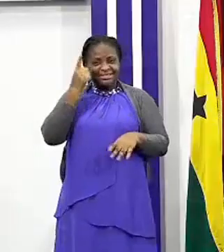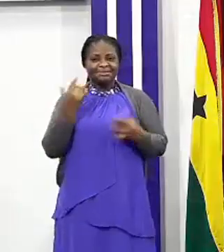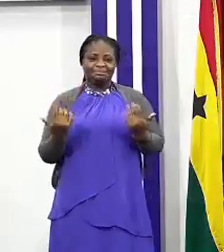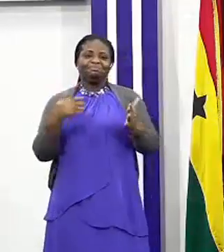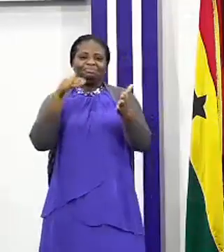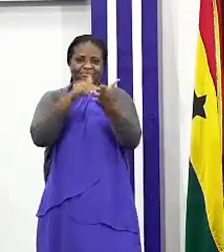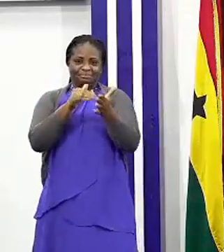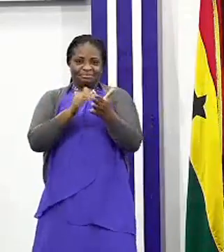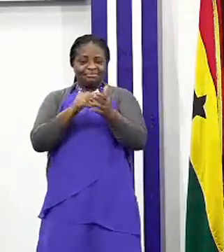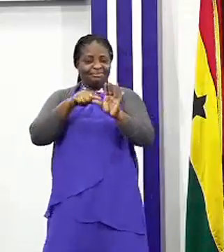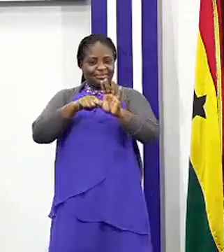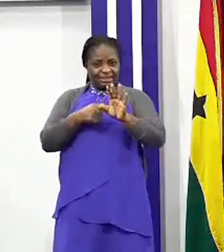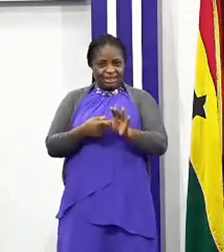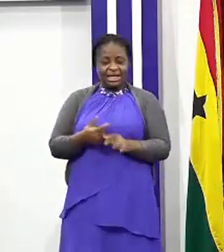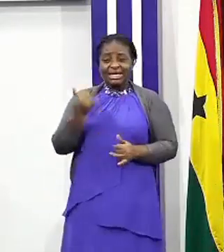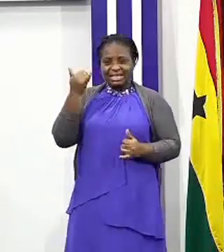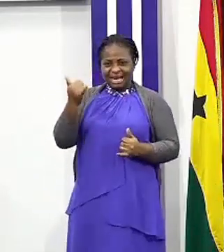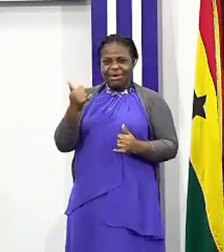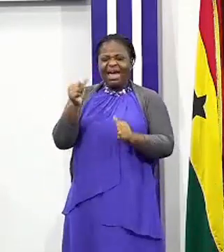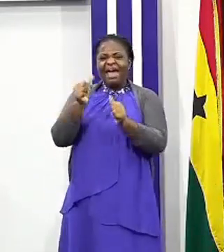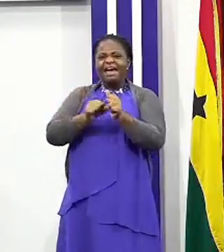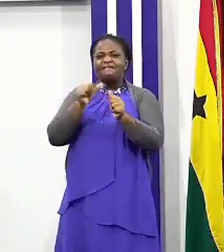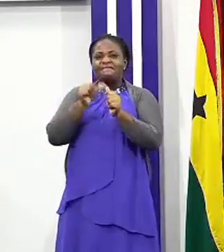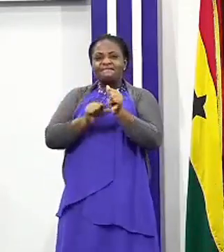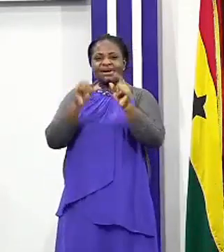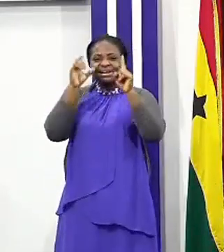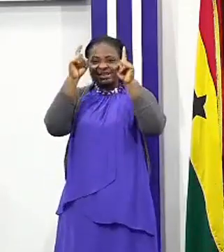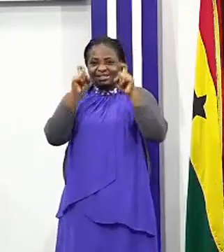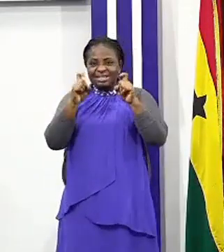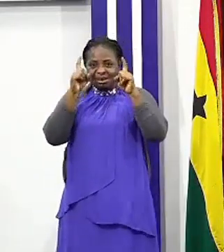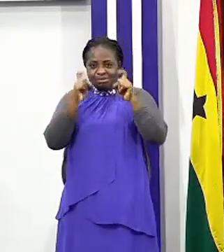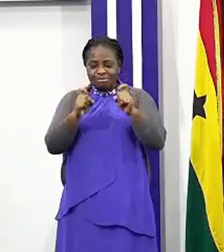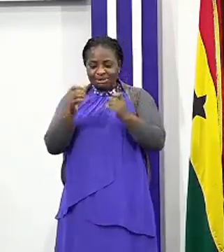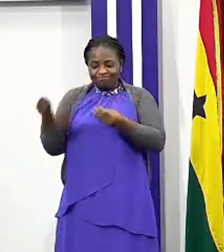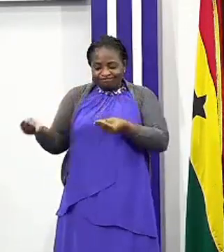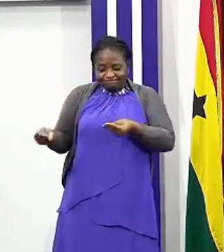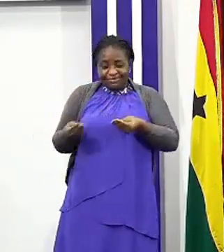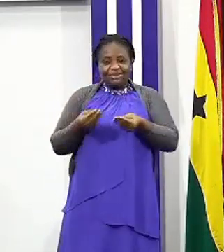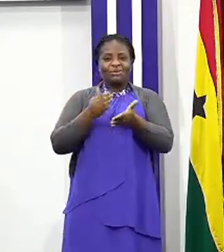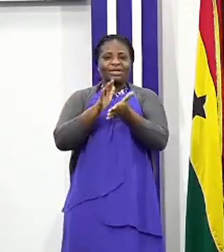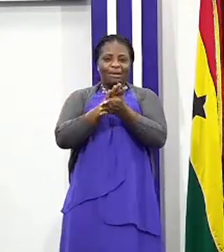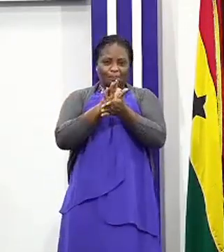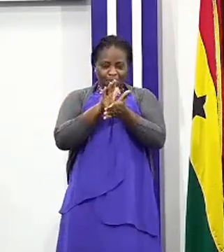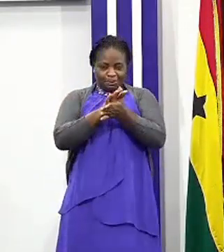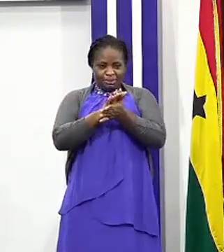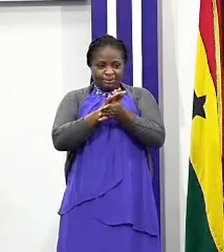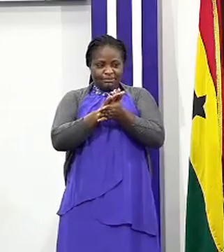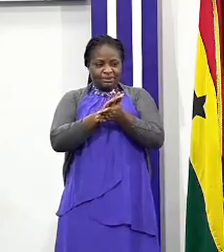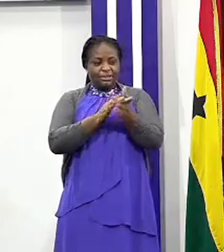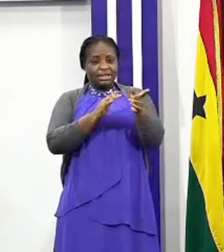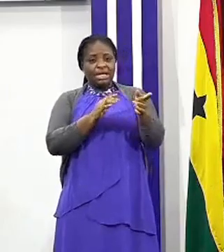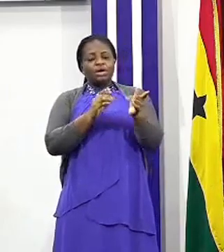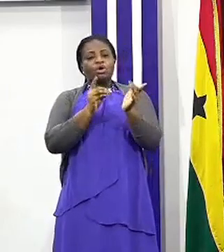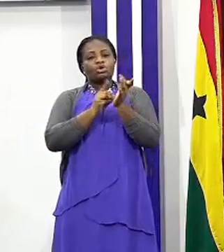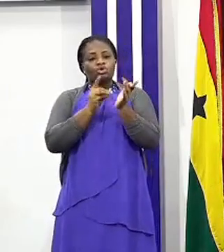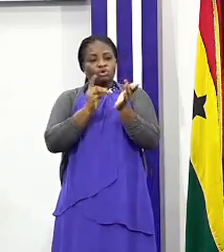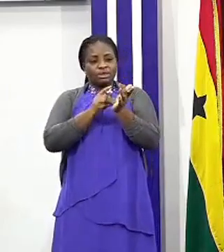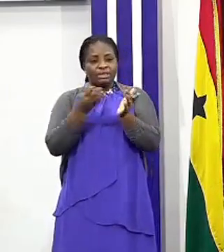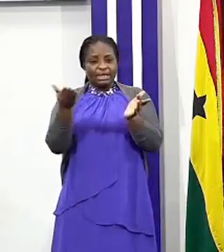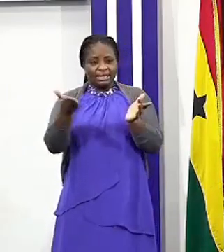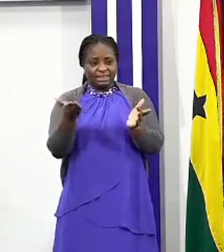me start again. Each respiratory sample is accompanied by a case investigation form. Dr. Siedu Bekun, who is in